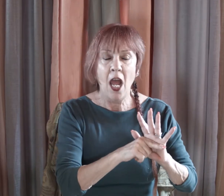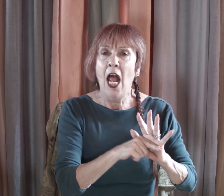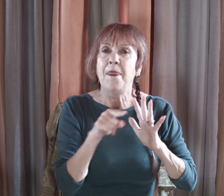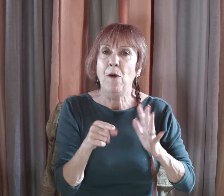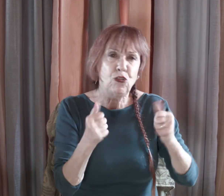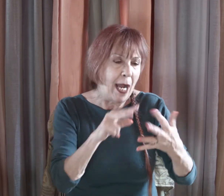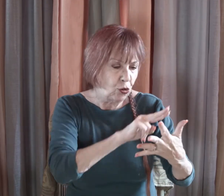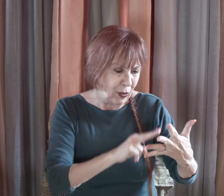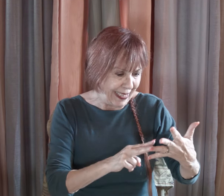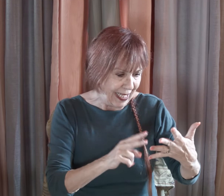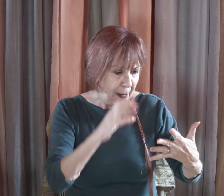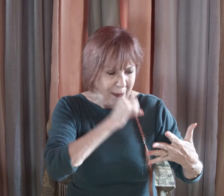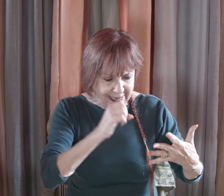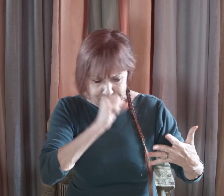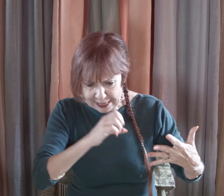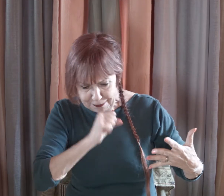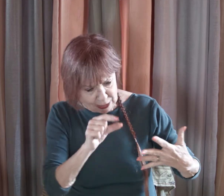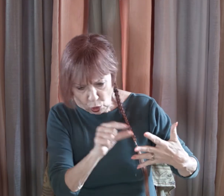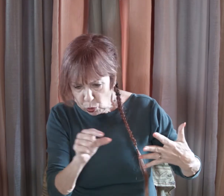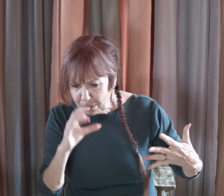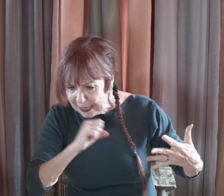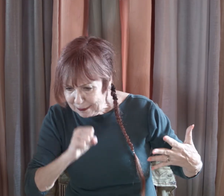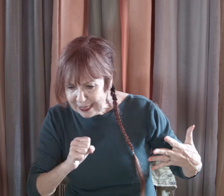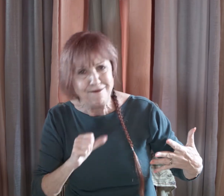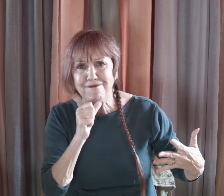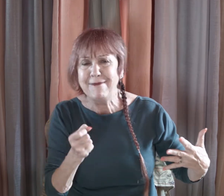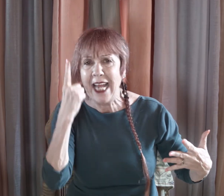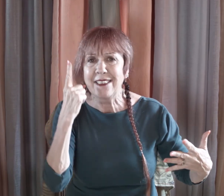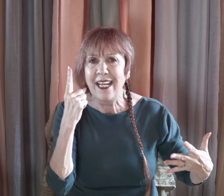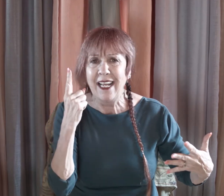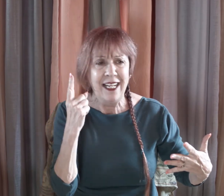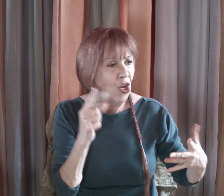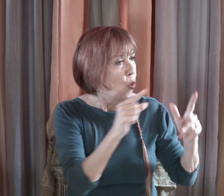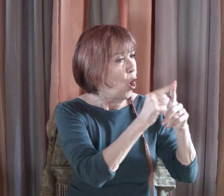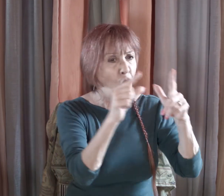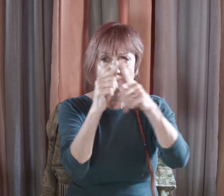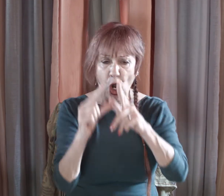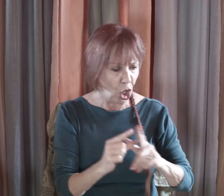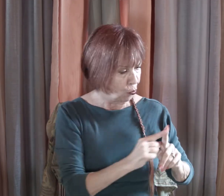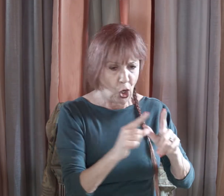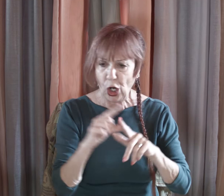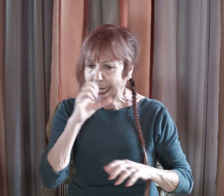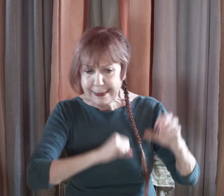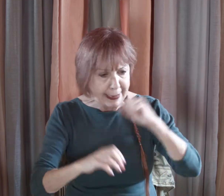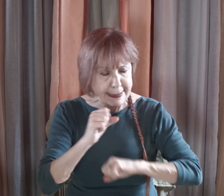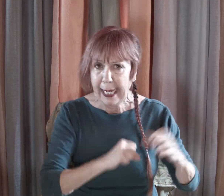missed enough words when they read something that it never made any sense. It was like a series of unrelated guess what the